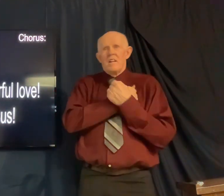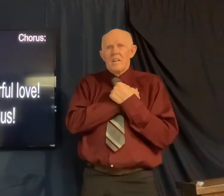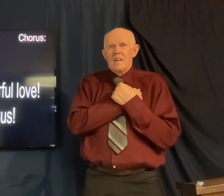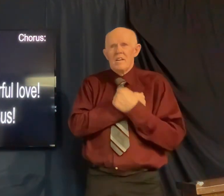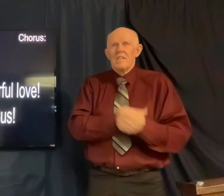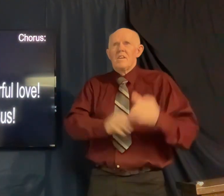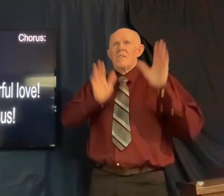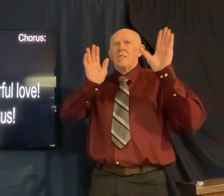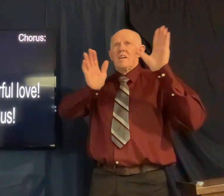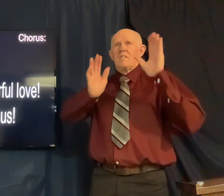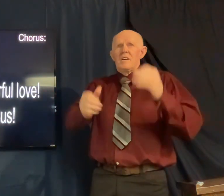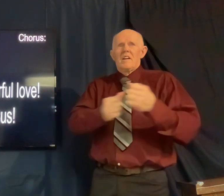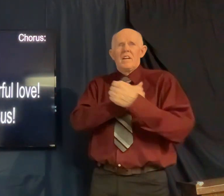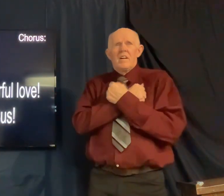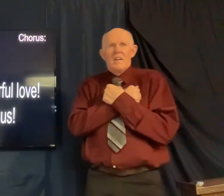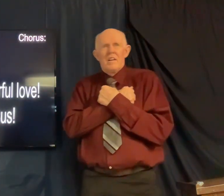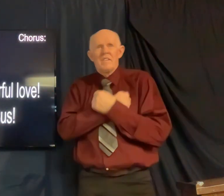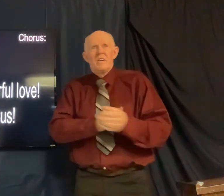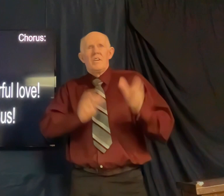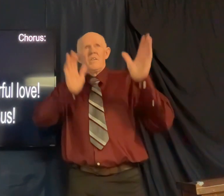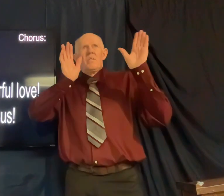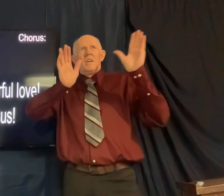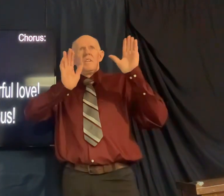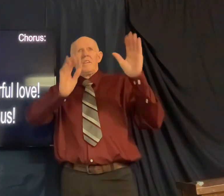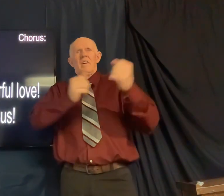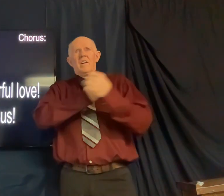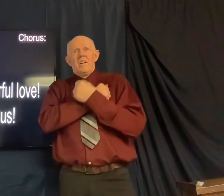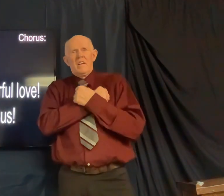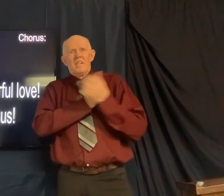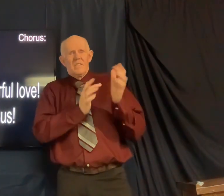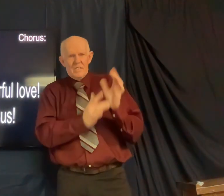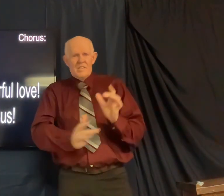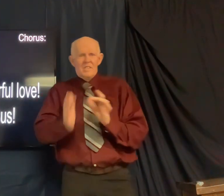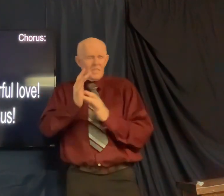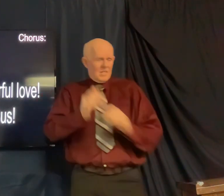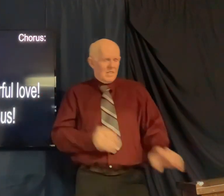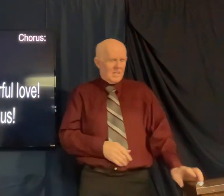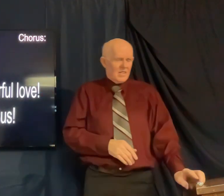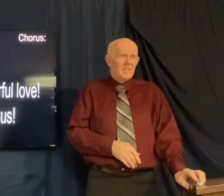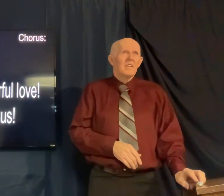Wonderful love, wonderful love, wonderful love of Jesus.